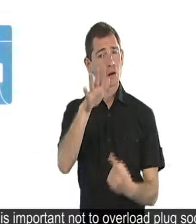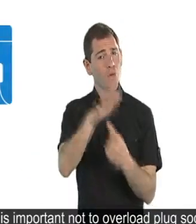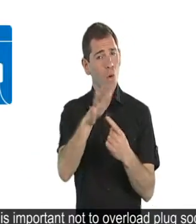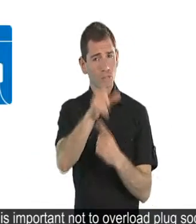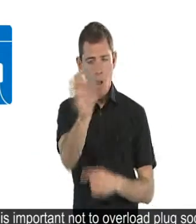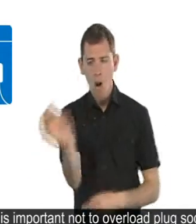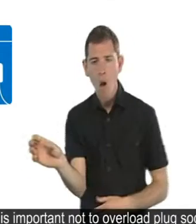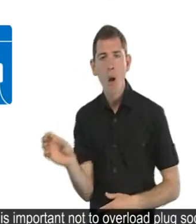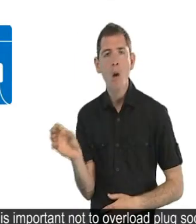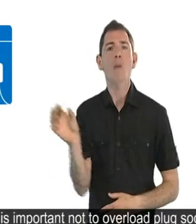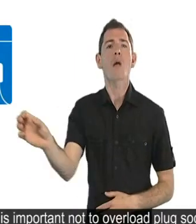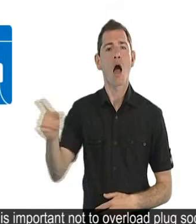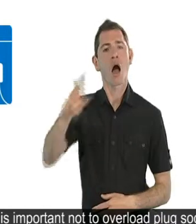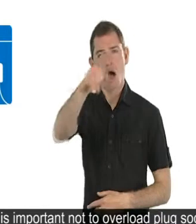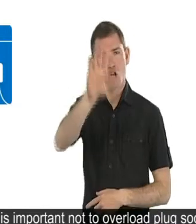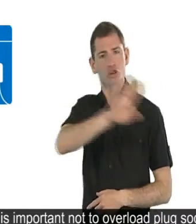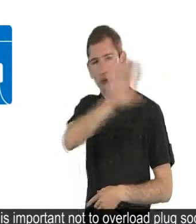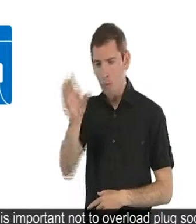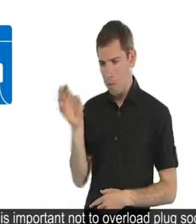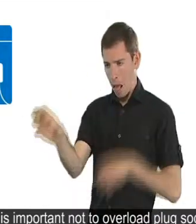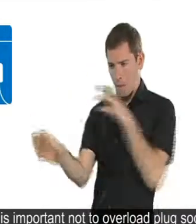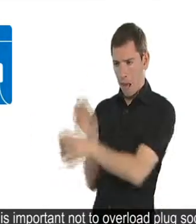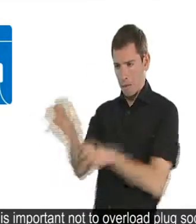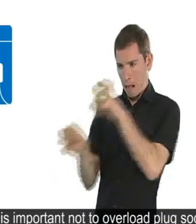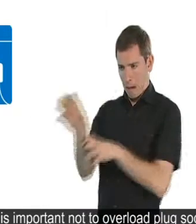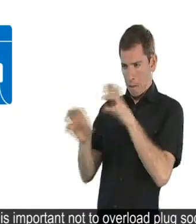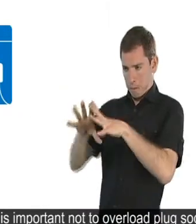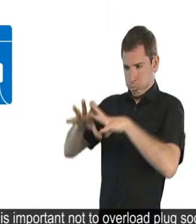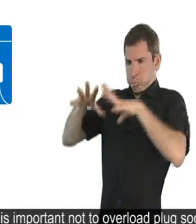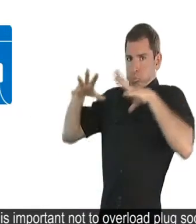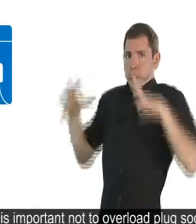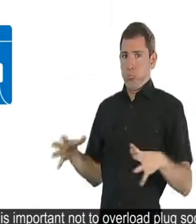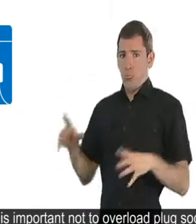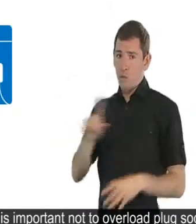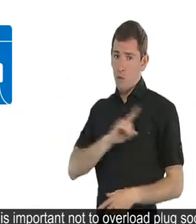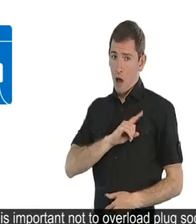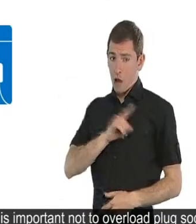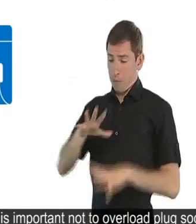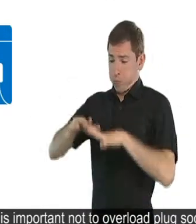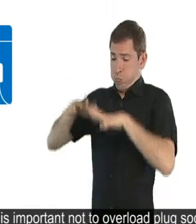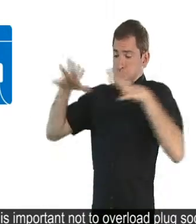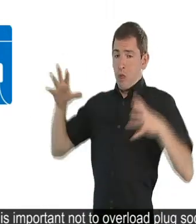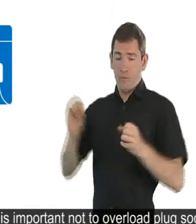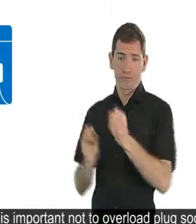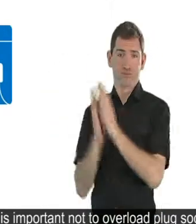It is important not to overload plug sockets, as this can cause fires.